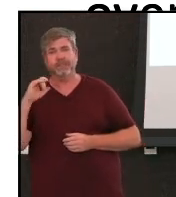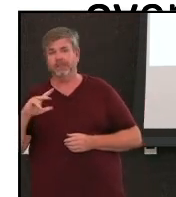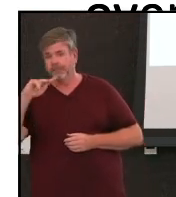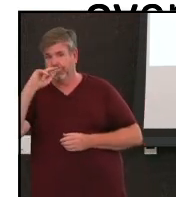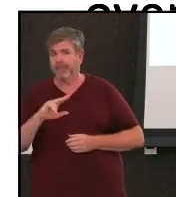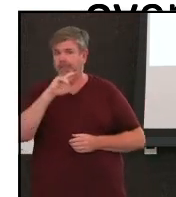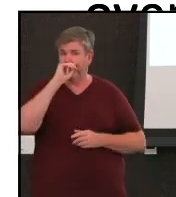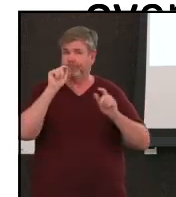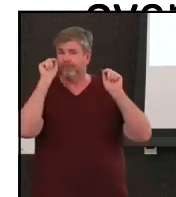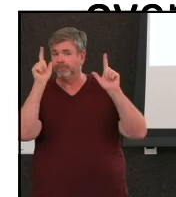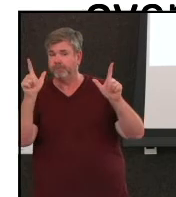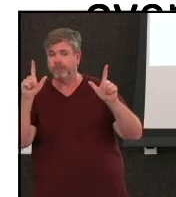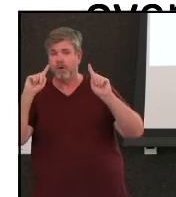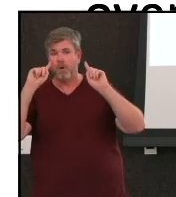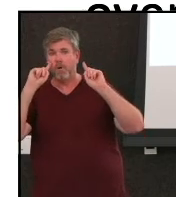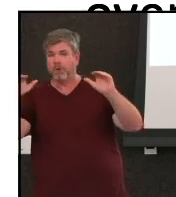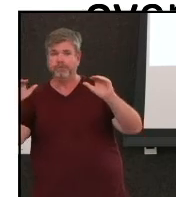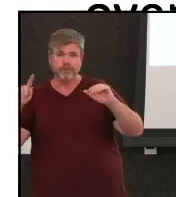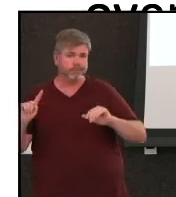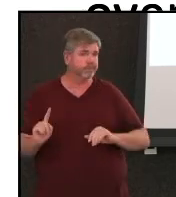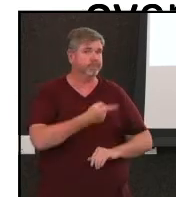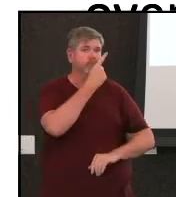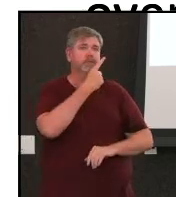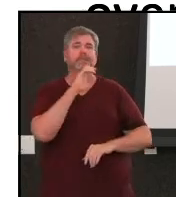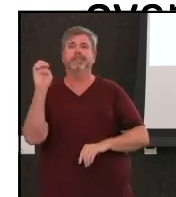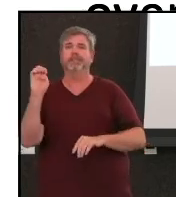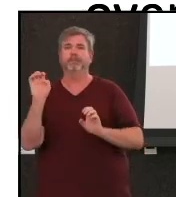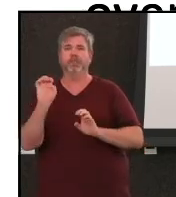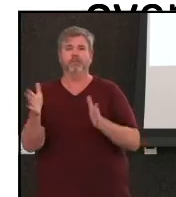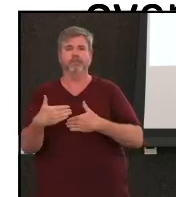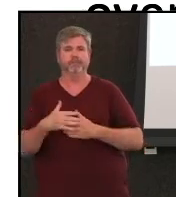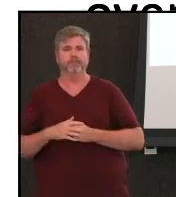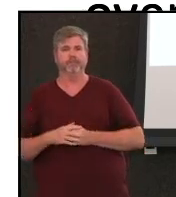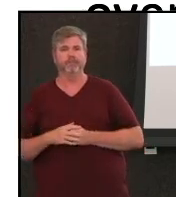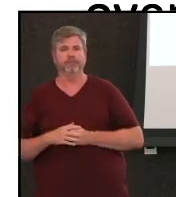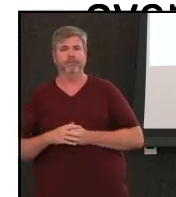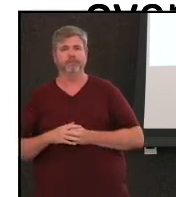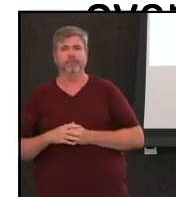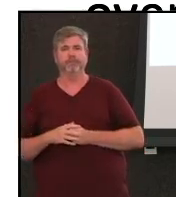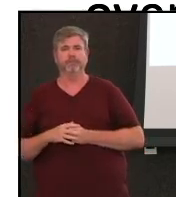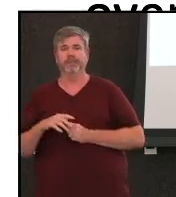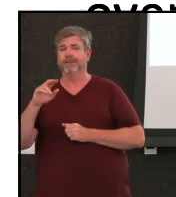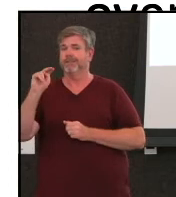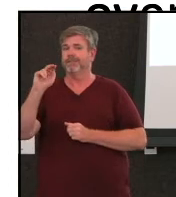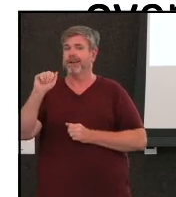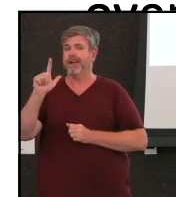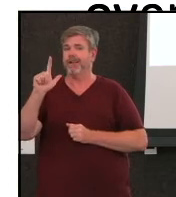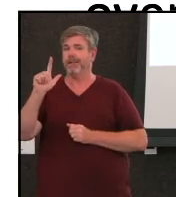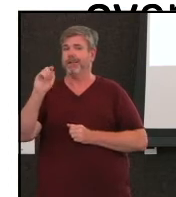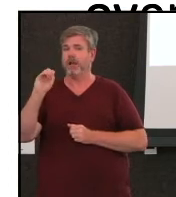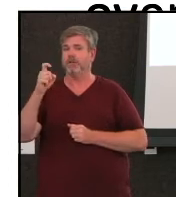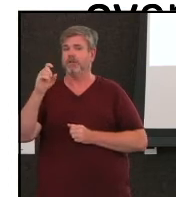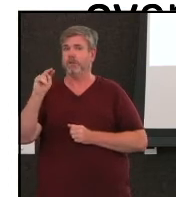been called. Be aware again that that's when treatment starts. So naloxone has saved them in that moment, but if they have an addiction,